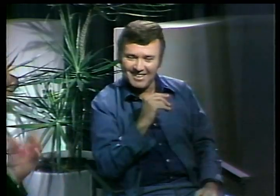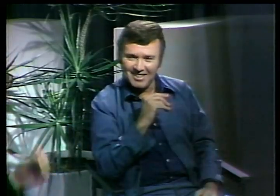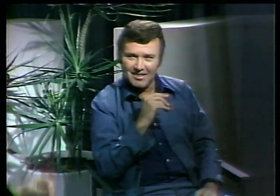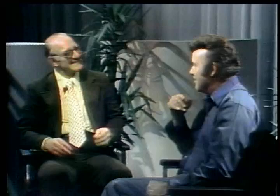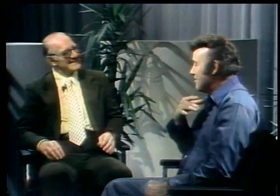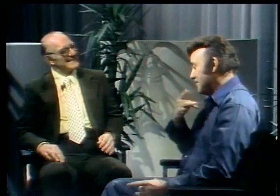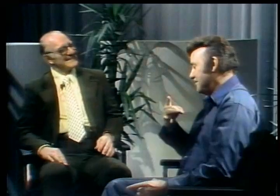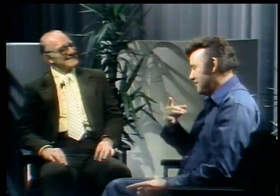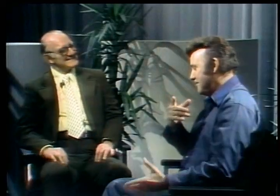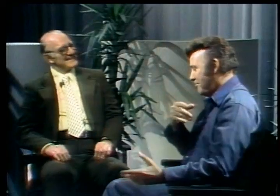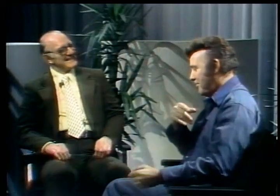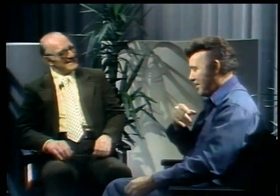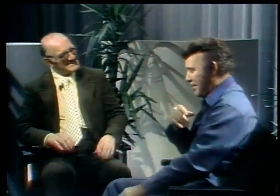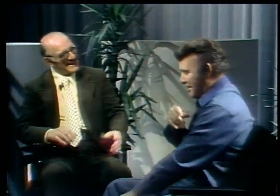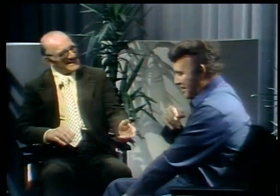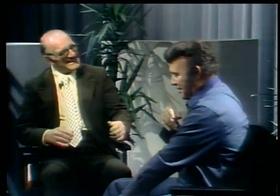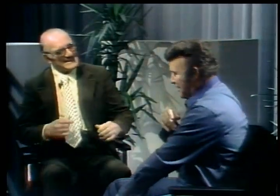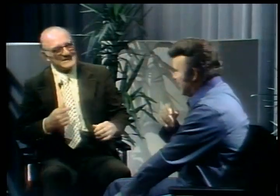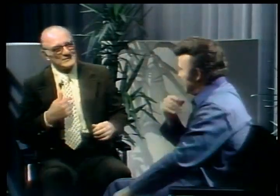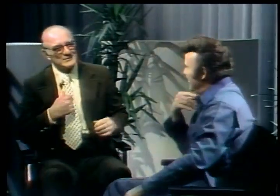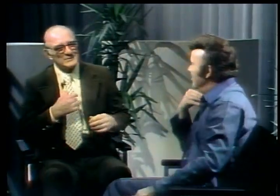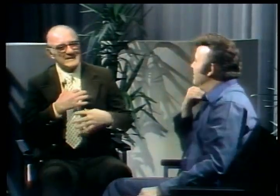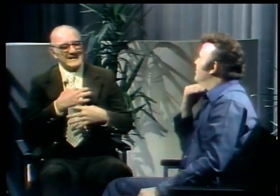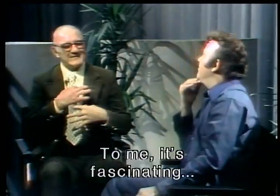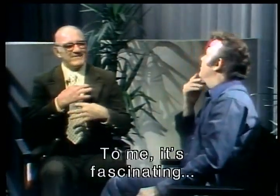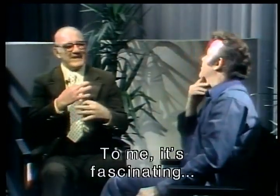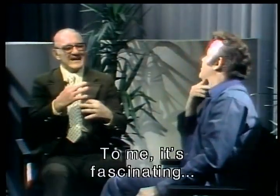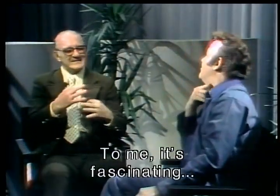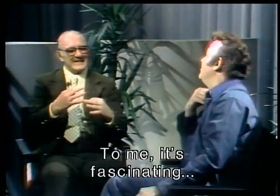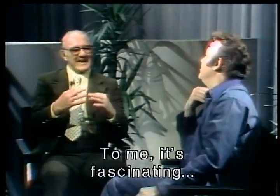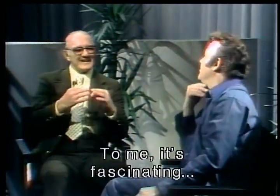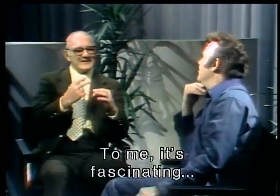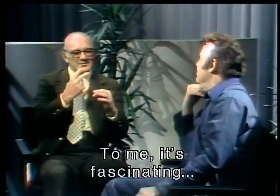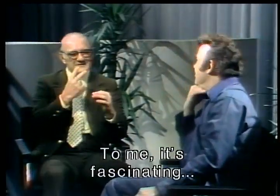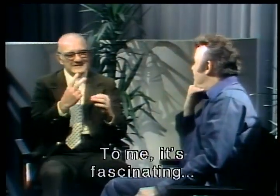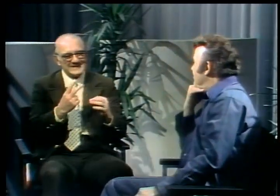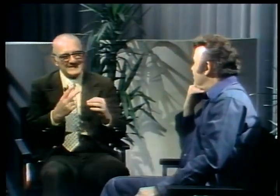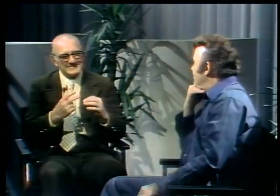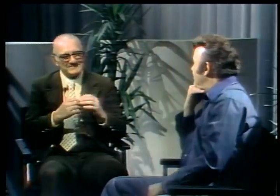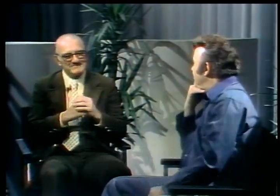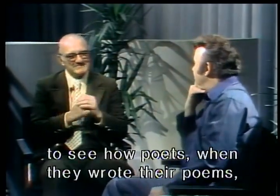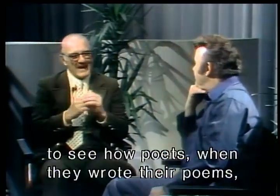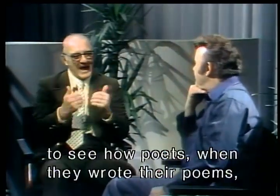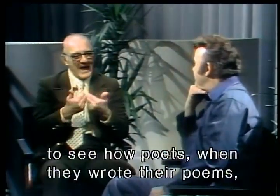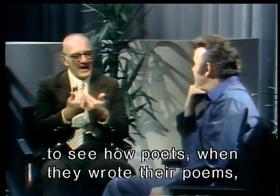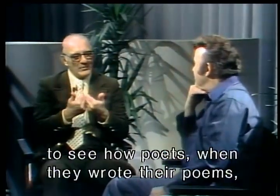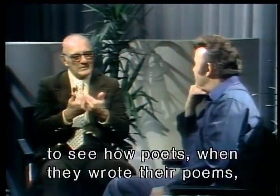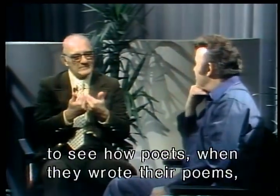beautiful, yes, yes. To me, it's fascinating to see how